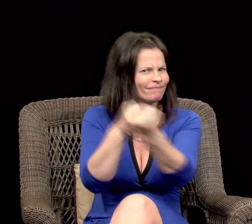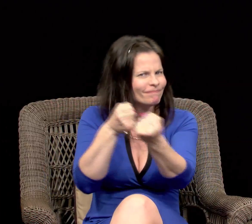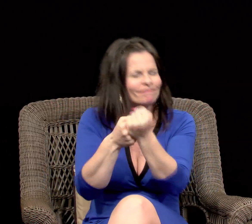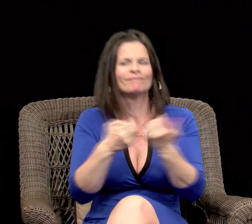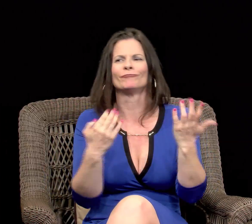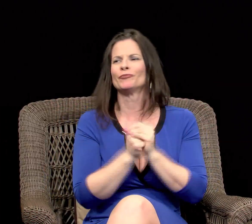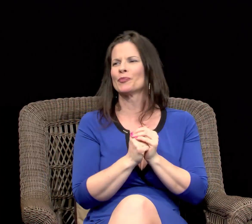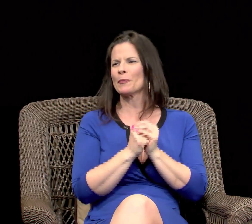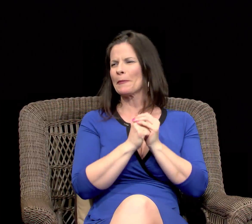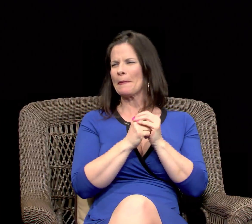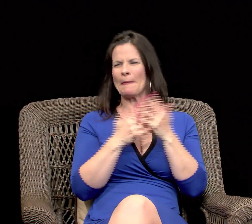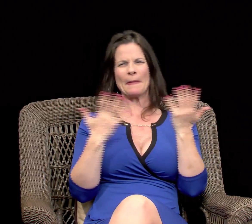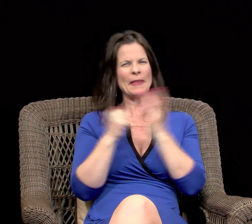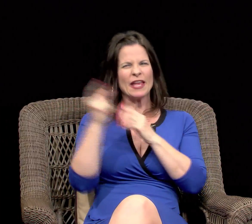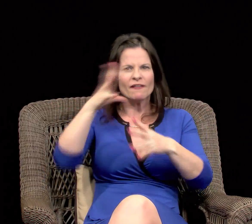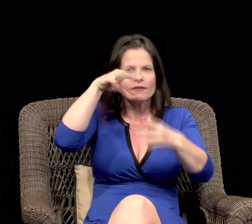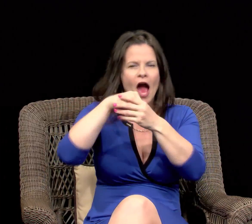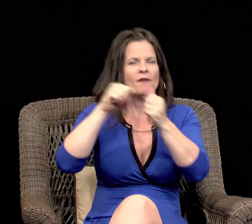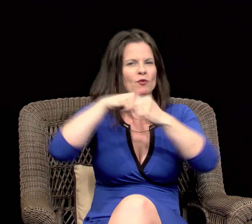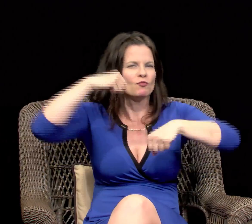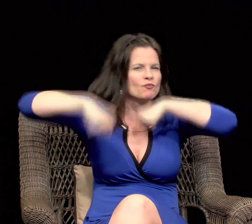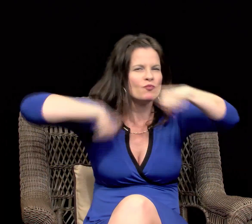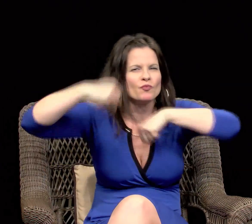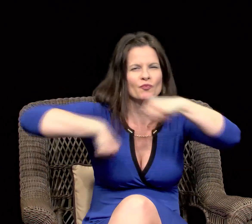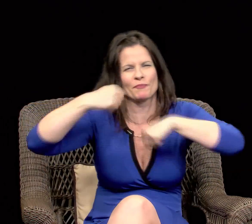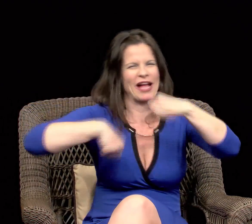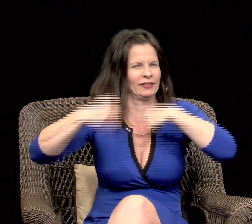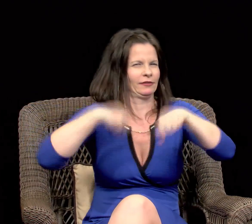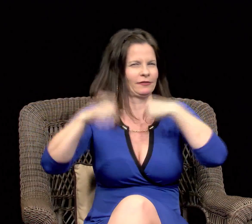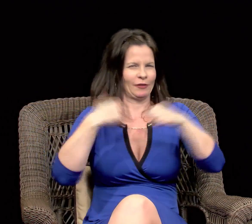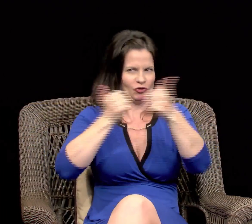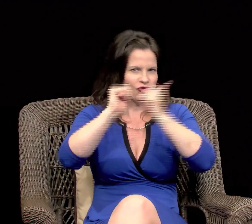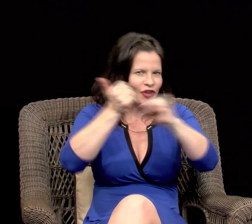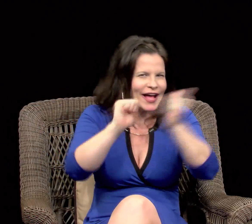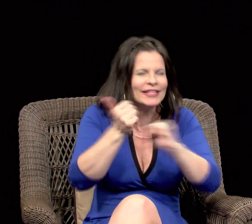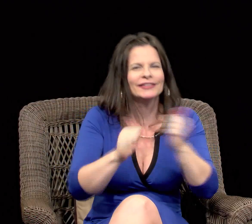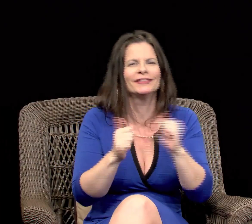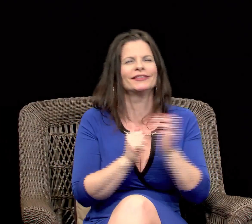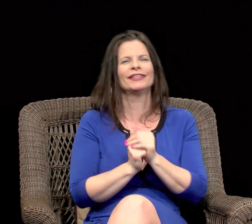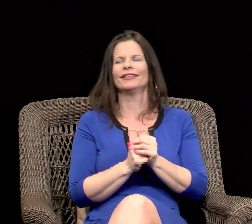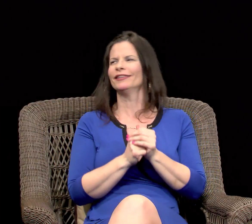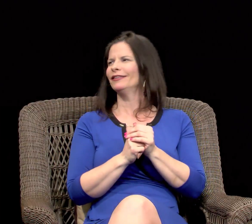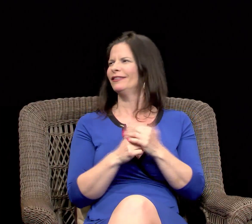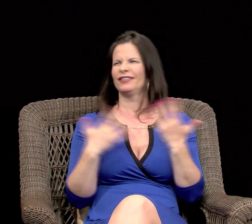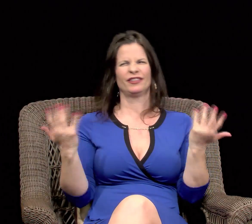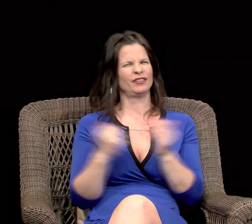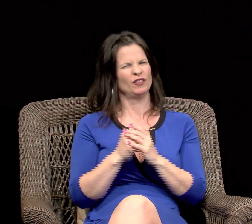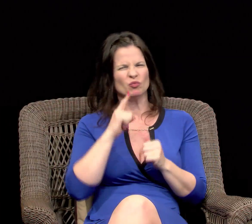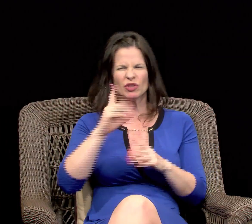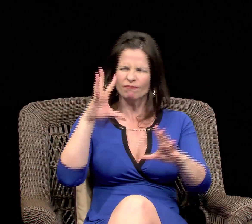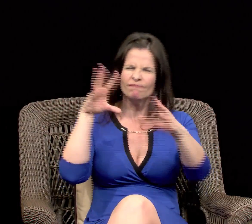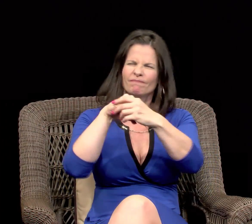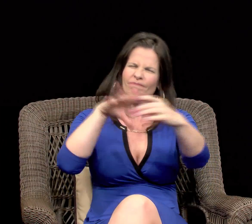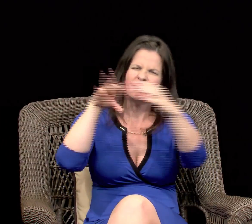international leader. She's very, very supportive, very involved in cycling as part of